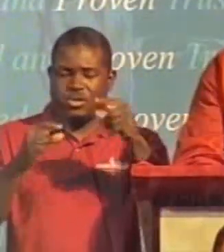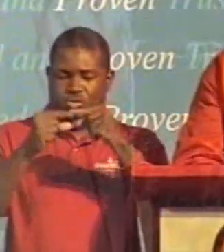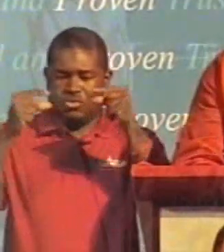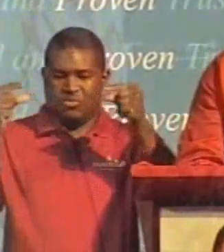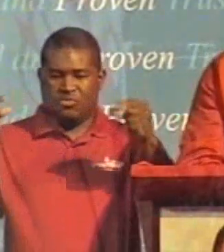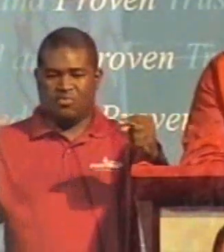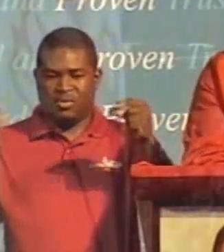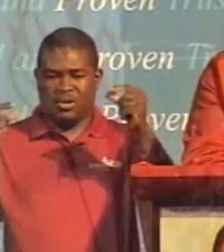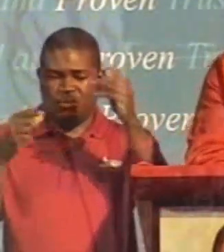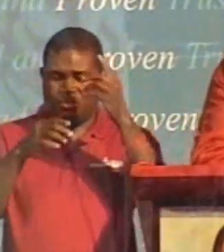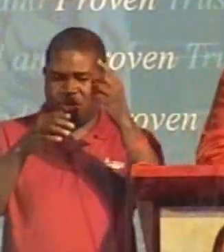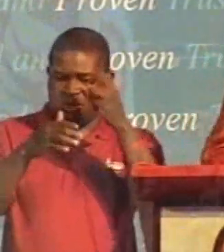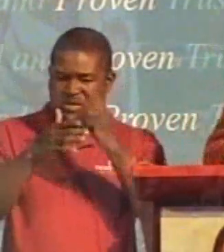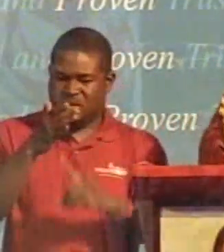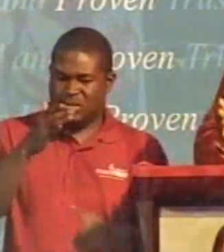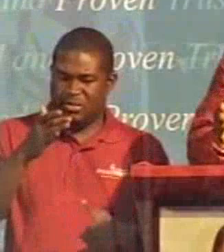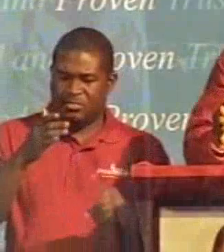Bahamas.